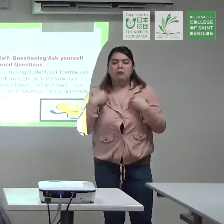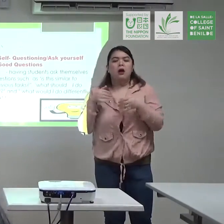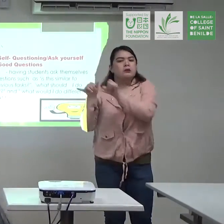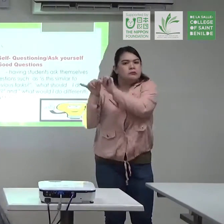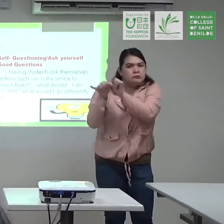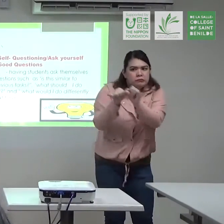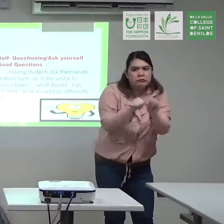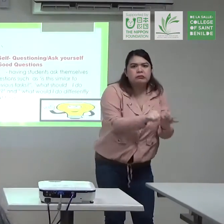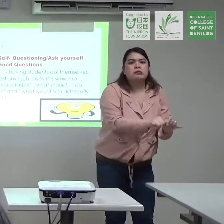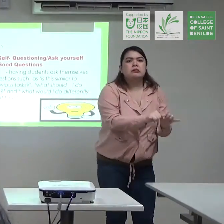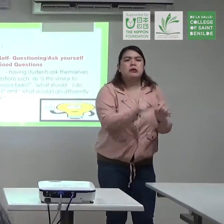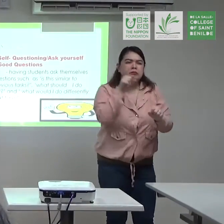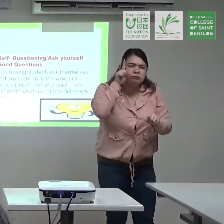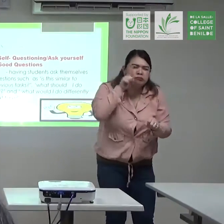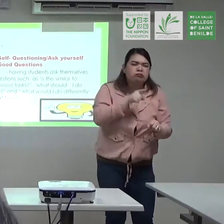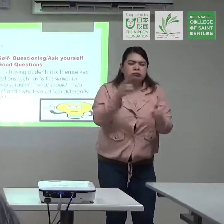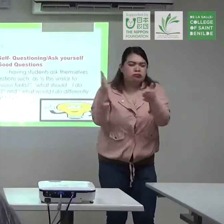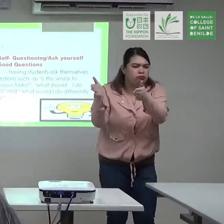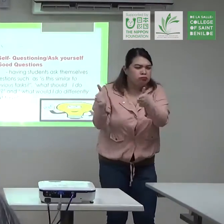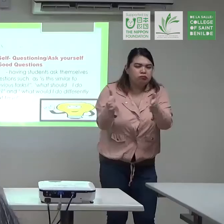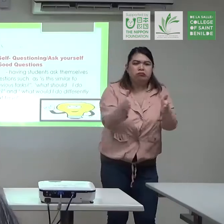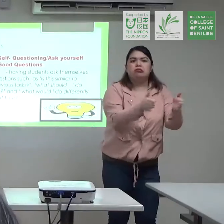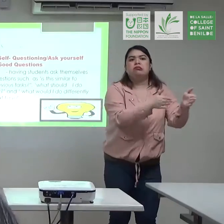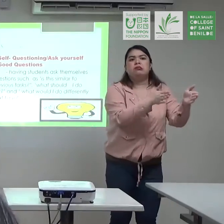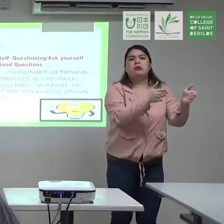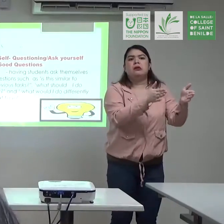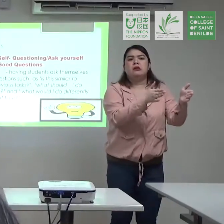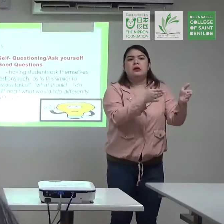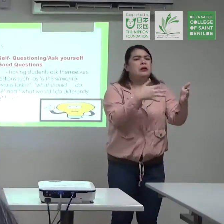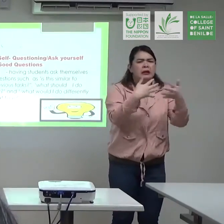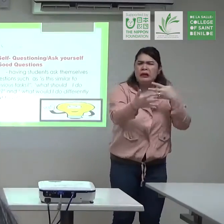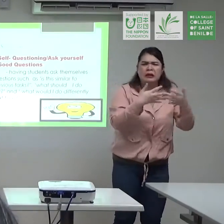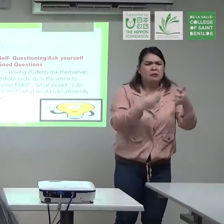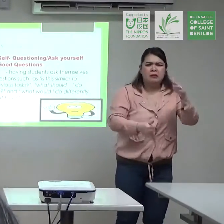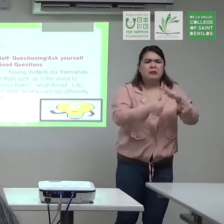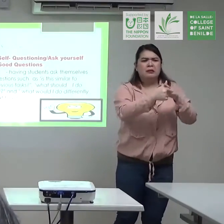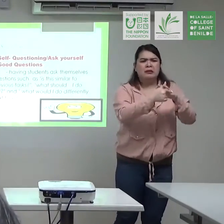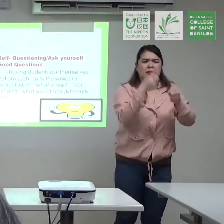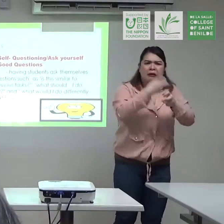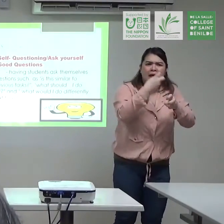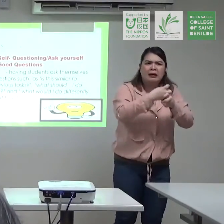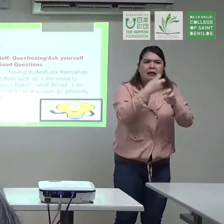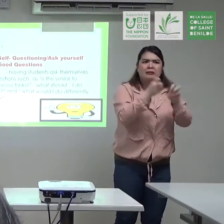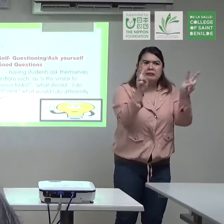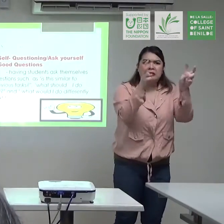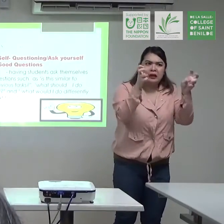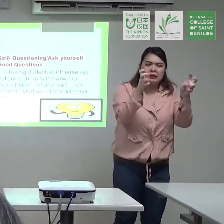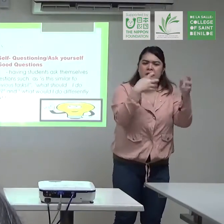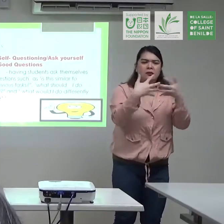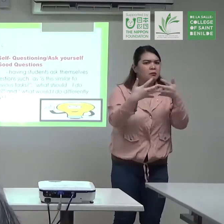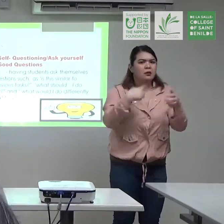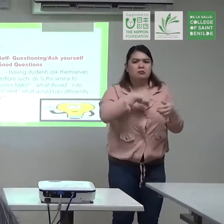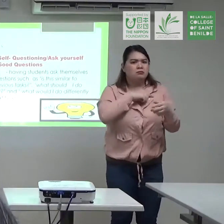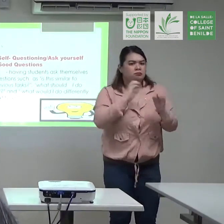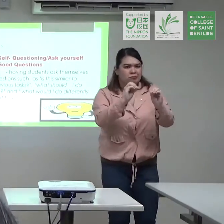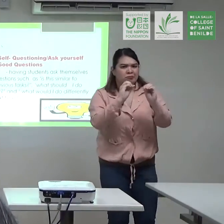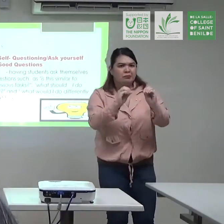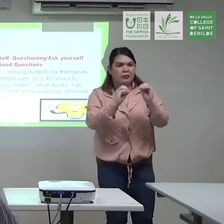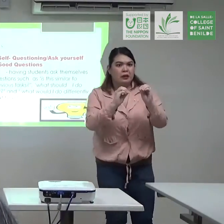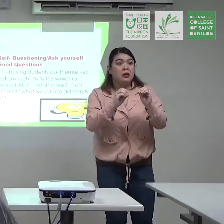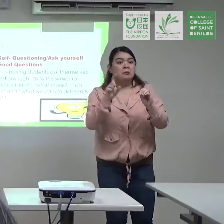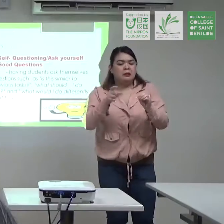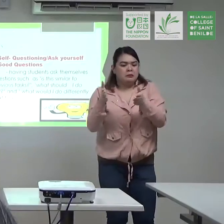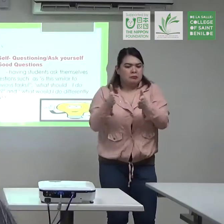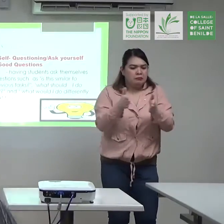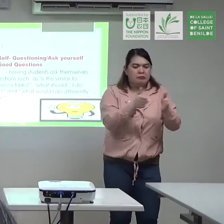far, how easy, how difficult will this task that I'm confronted with